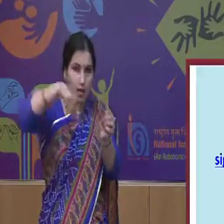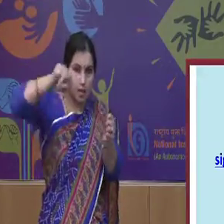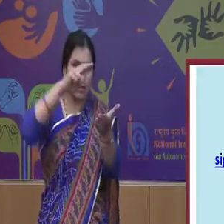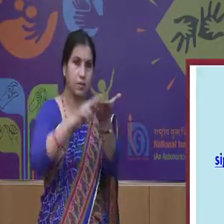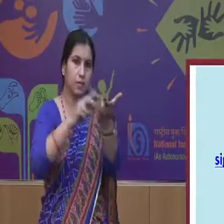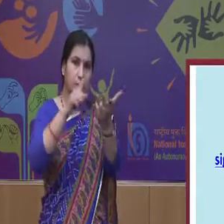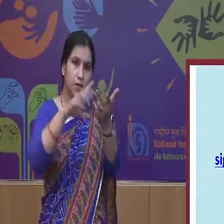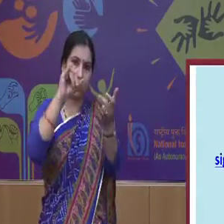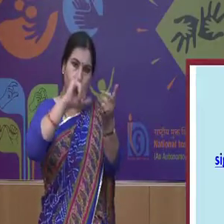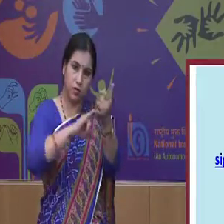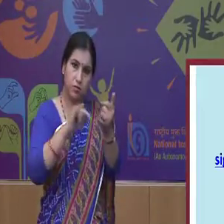signlanguage@nios.ac.in.